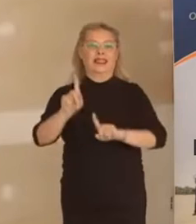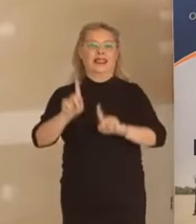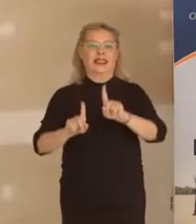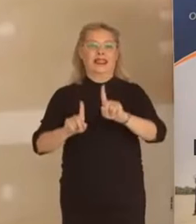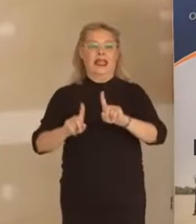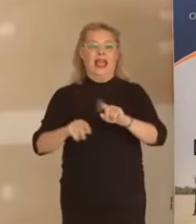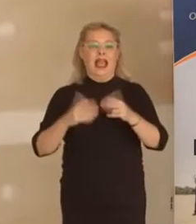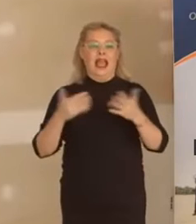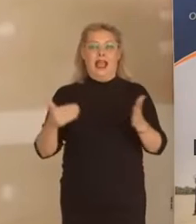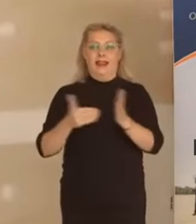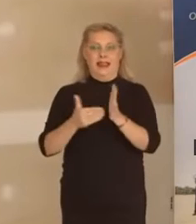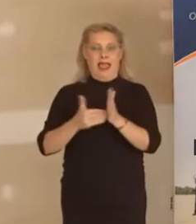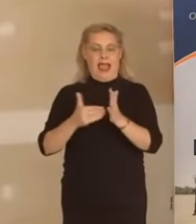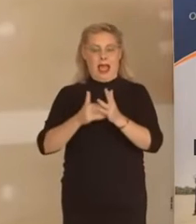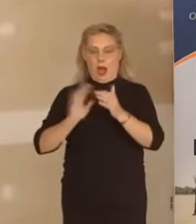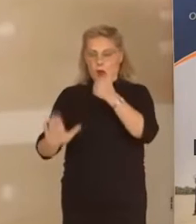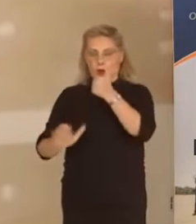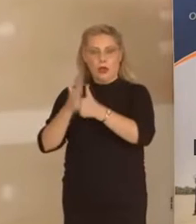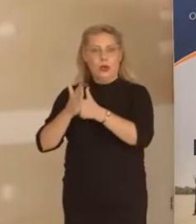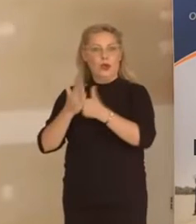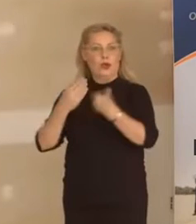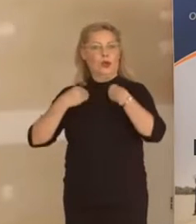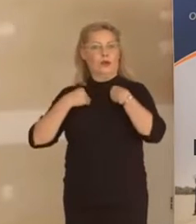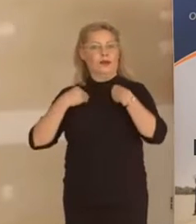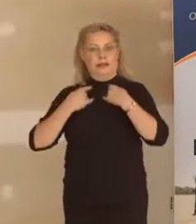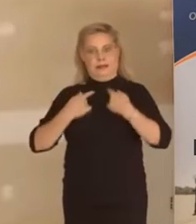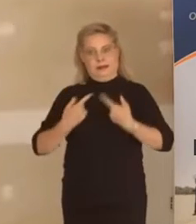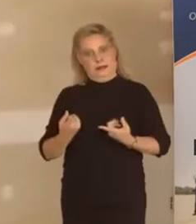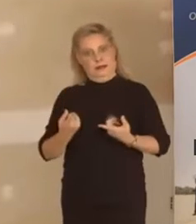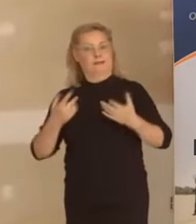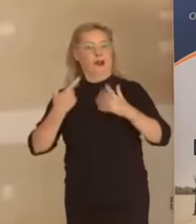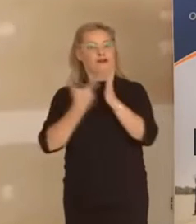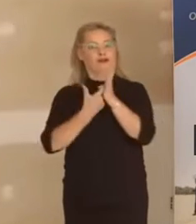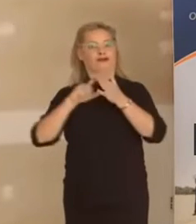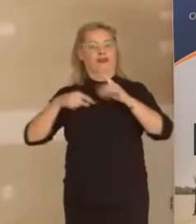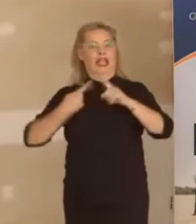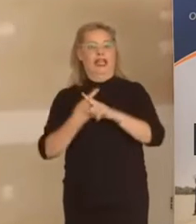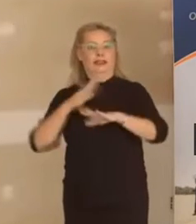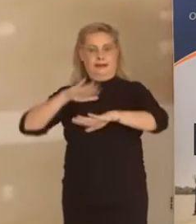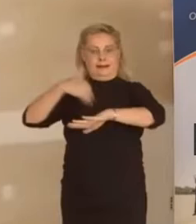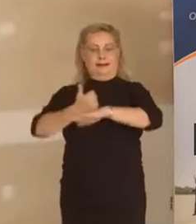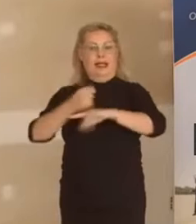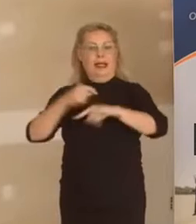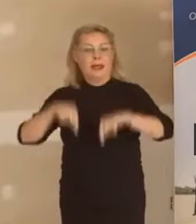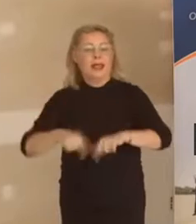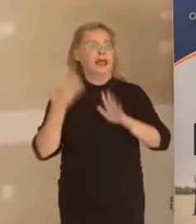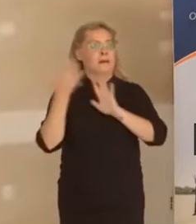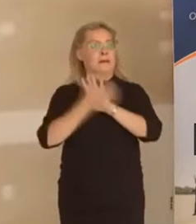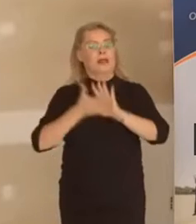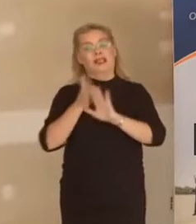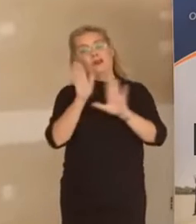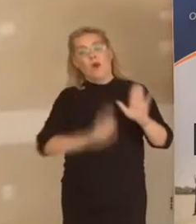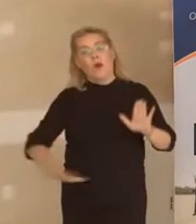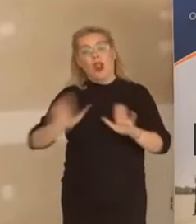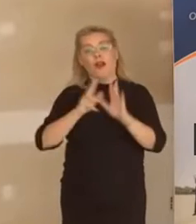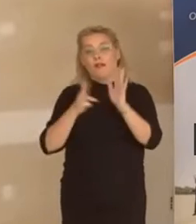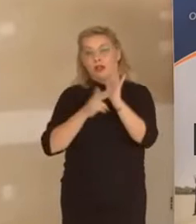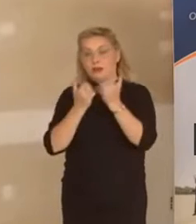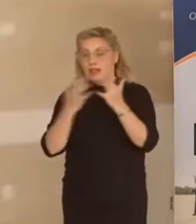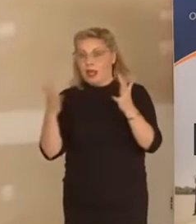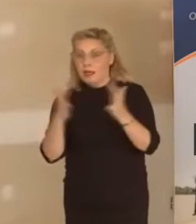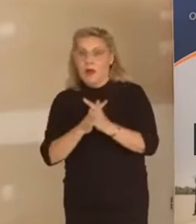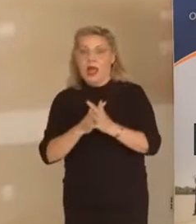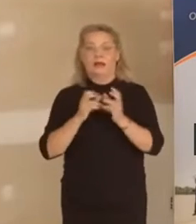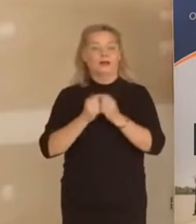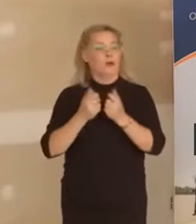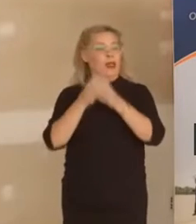and investment in our state will drive the economy. It will ensure that jobs are created right across the state as we set up opportunity